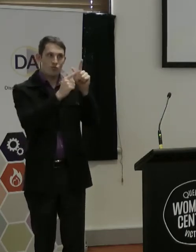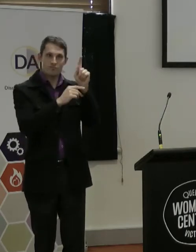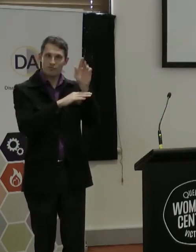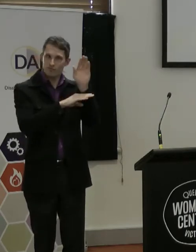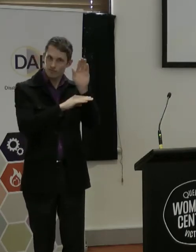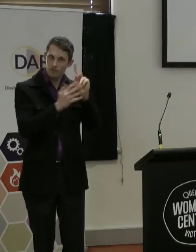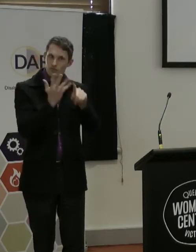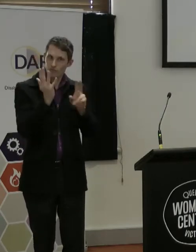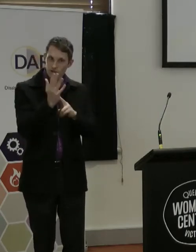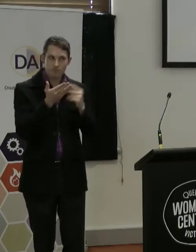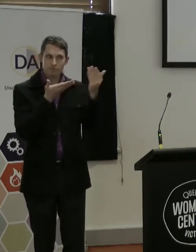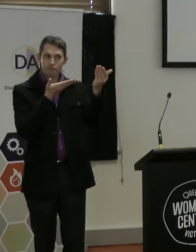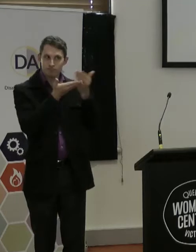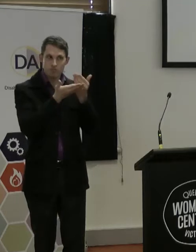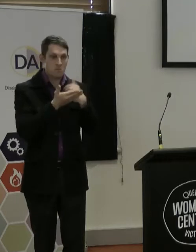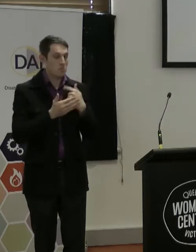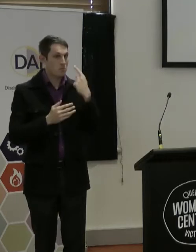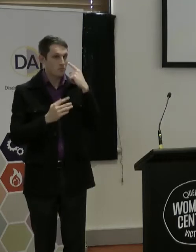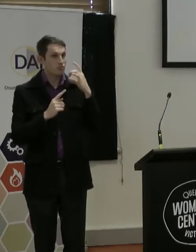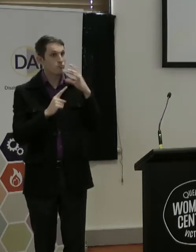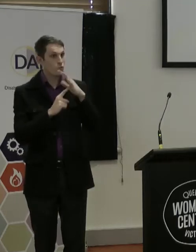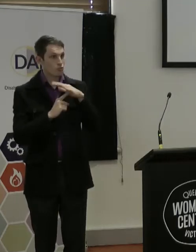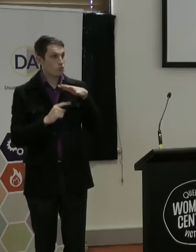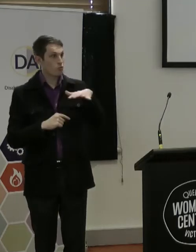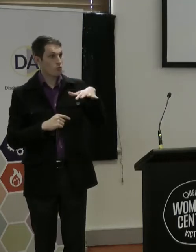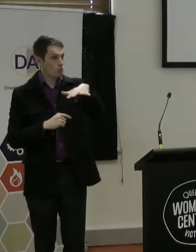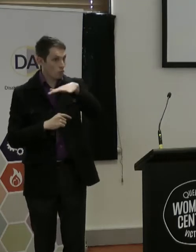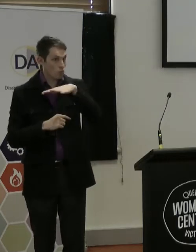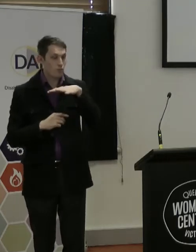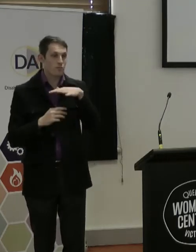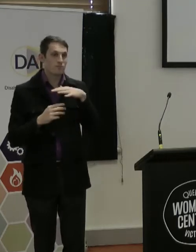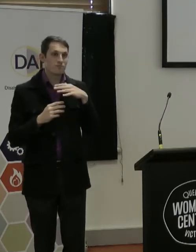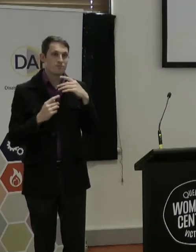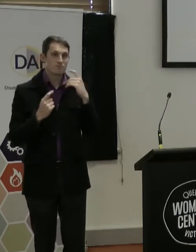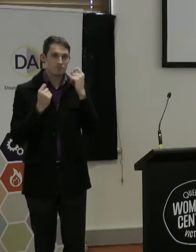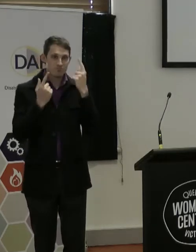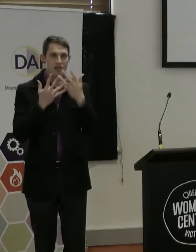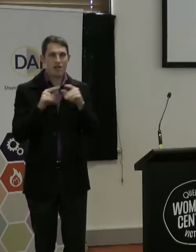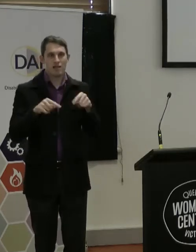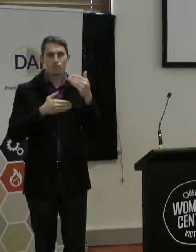So I think it's really important for all of us as a sector and as a community to get across how this works.